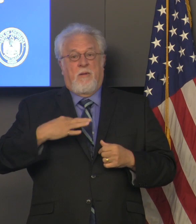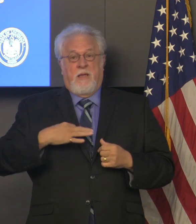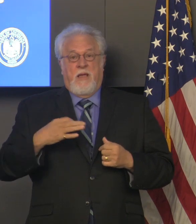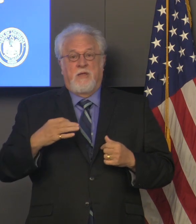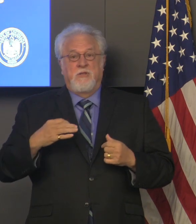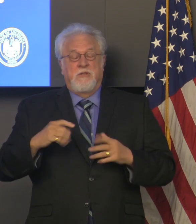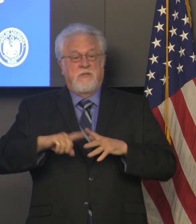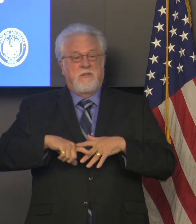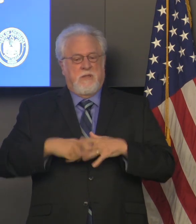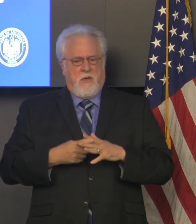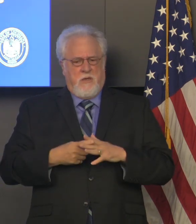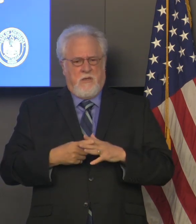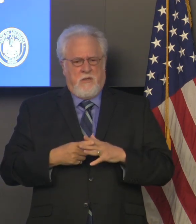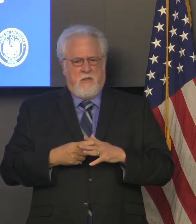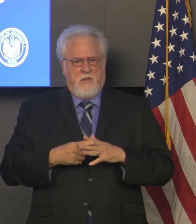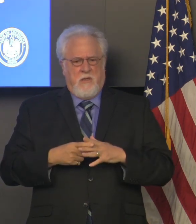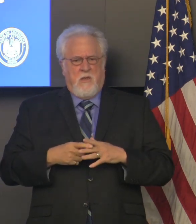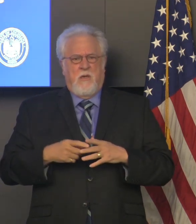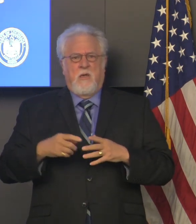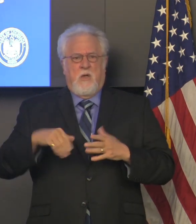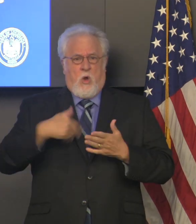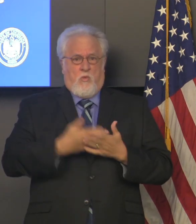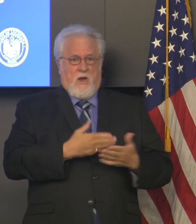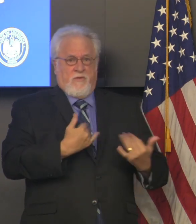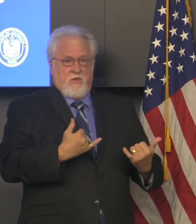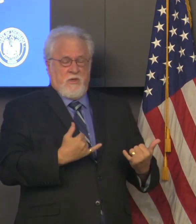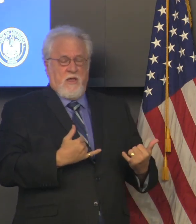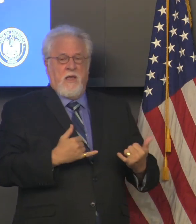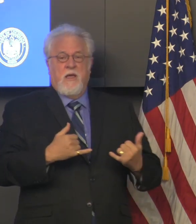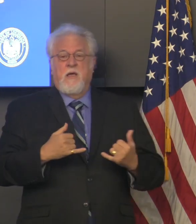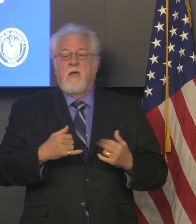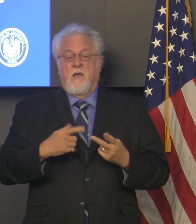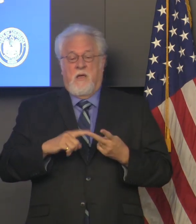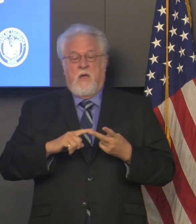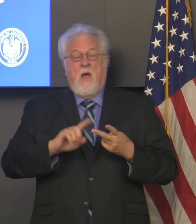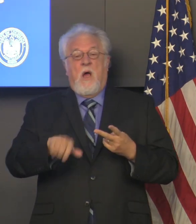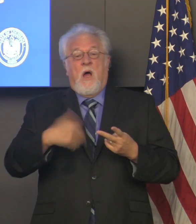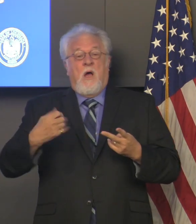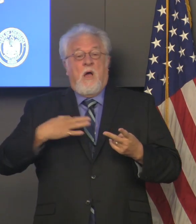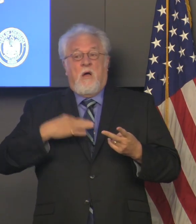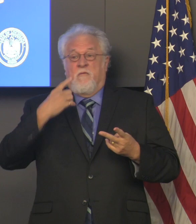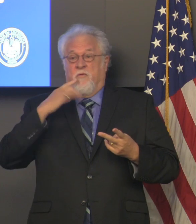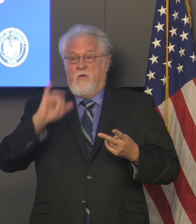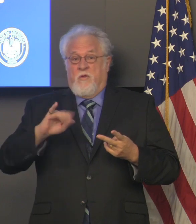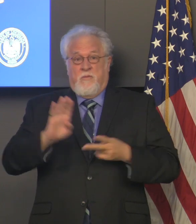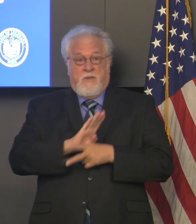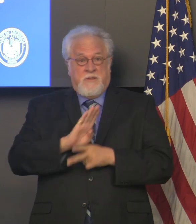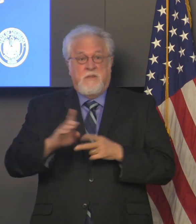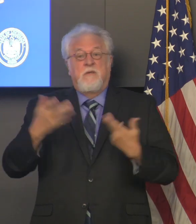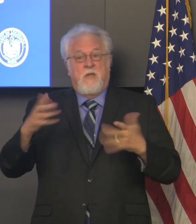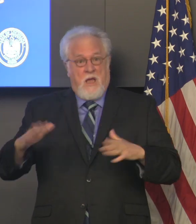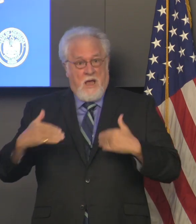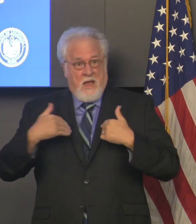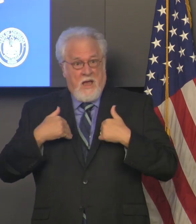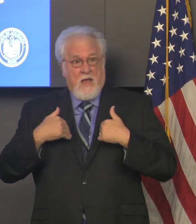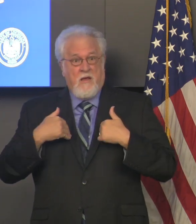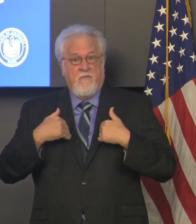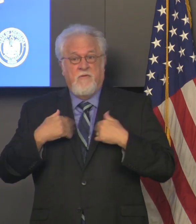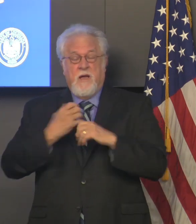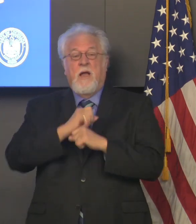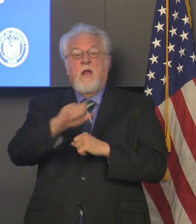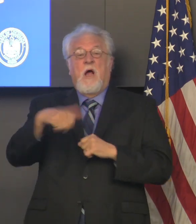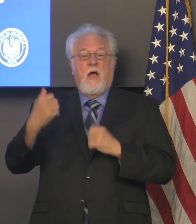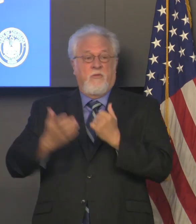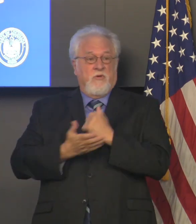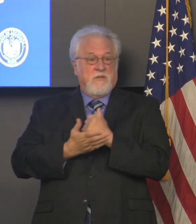Applications started coming in today. Other applications for those businesses that have received other forms